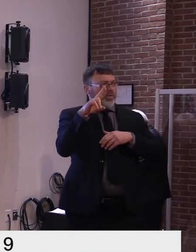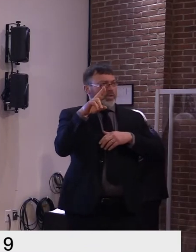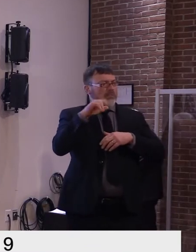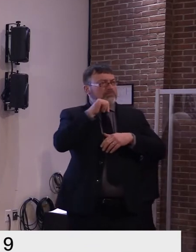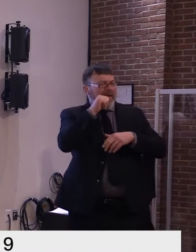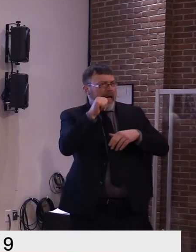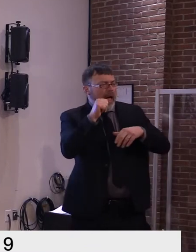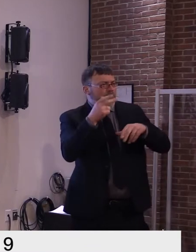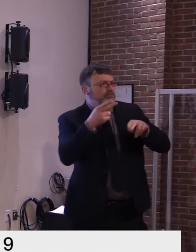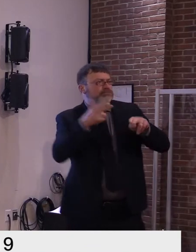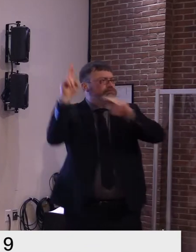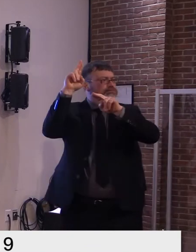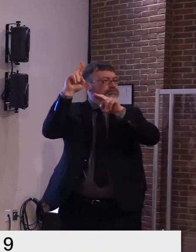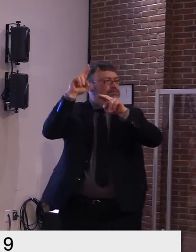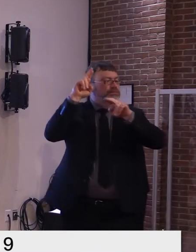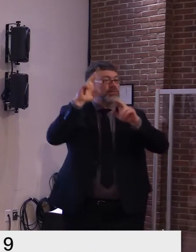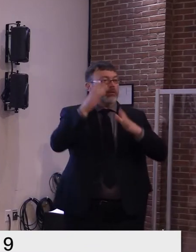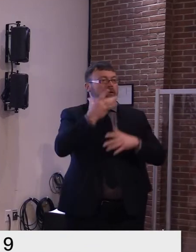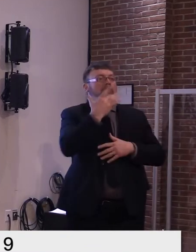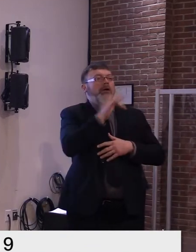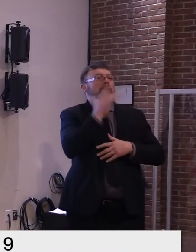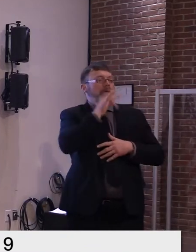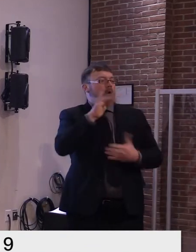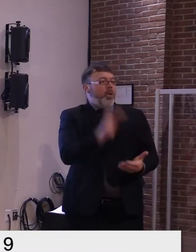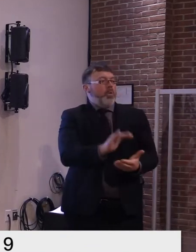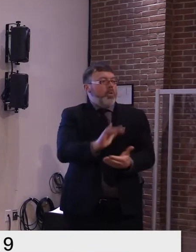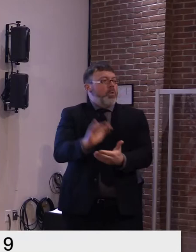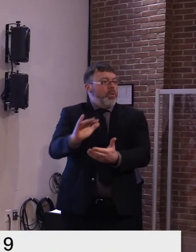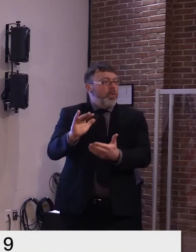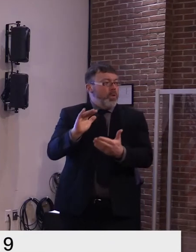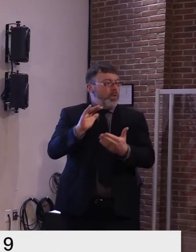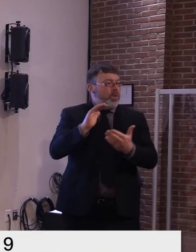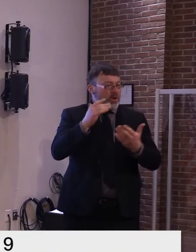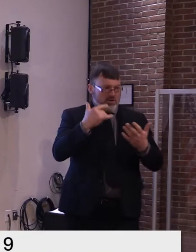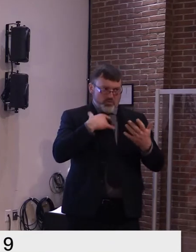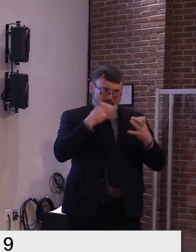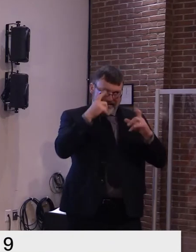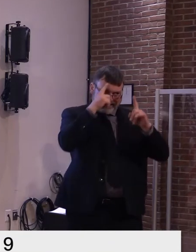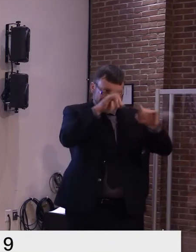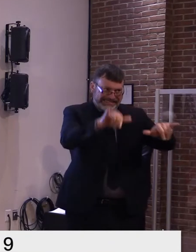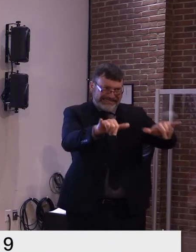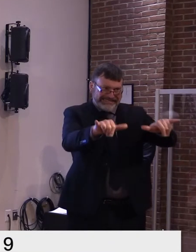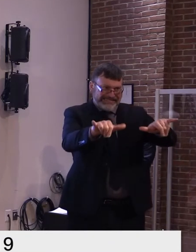time, fortunately, and hopefully we can maintain that stance.